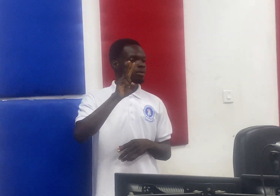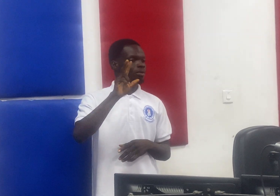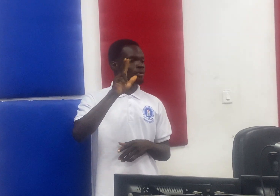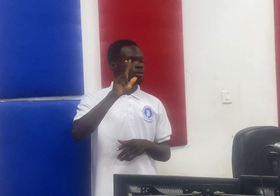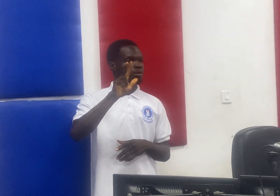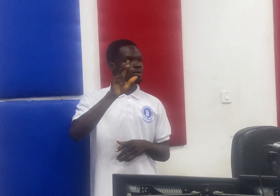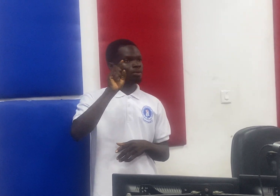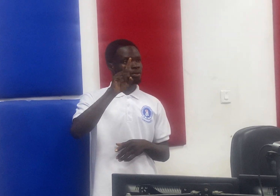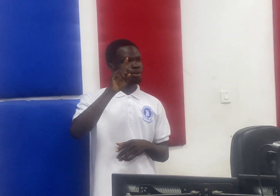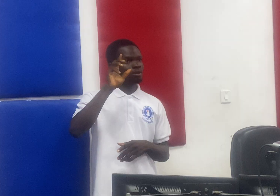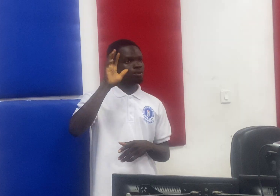3158.